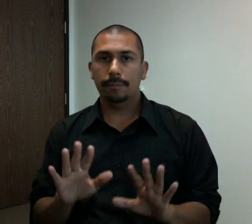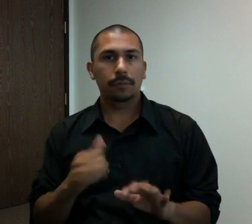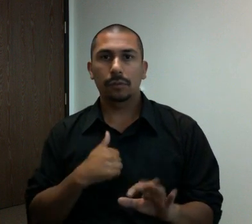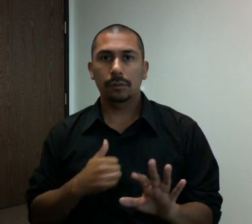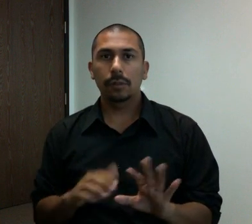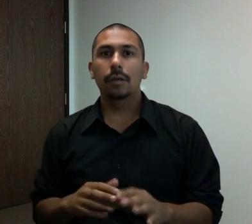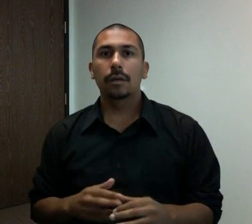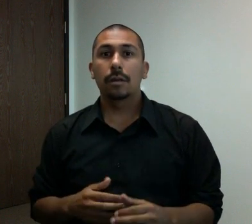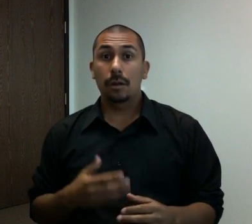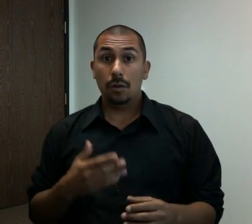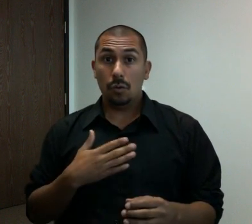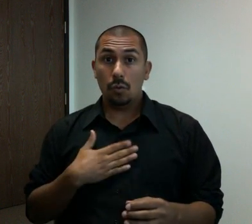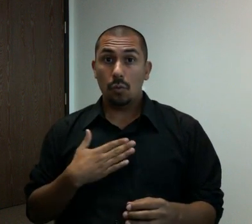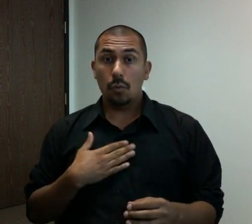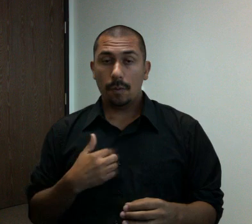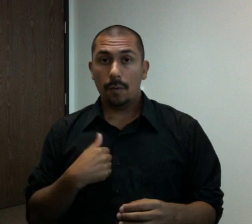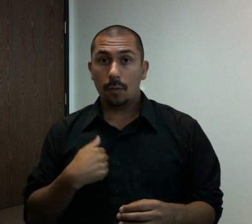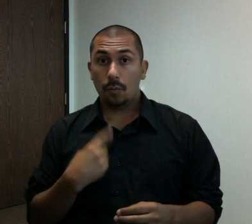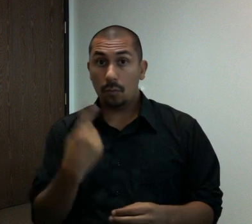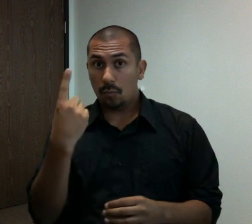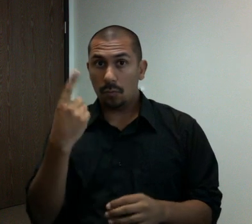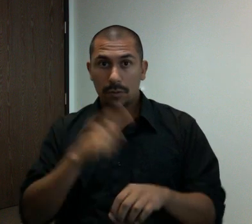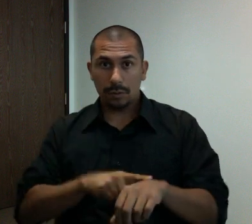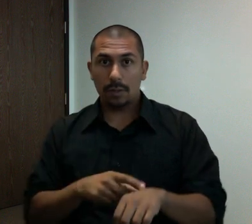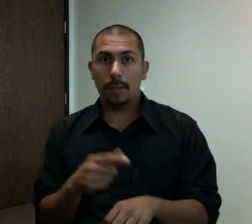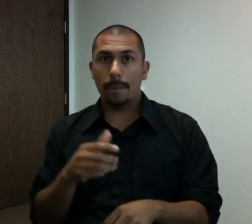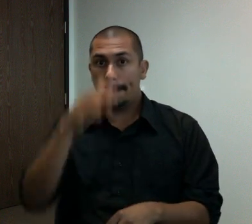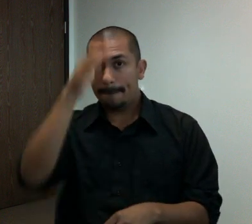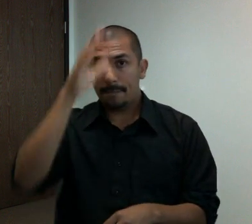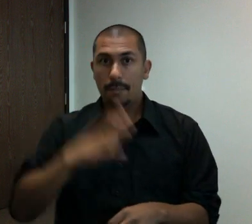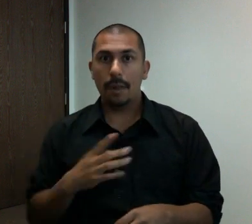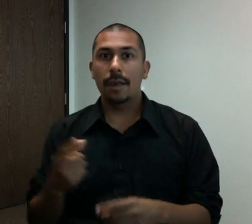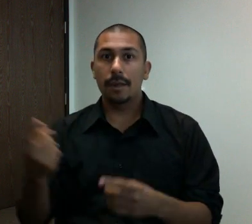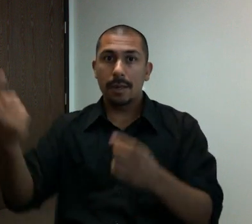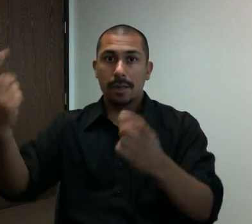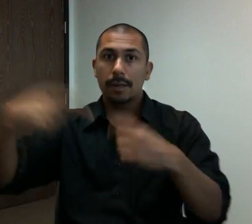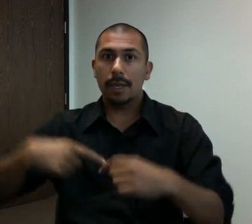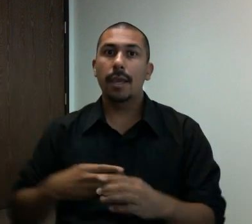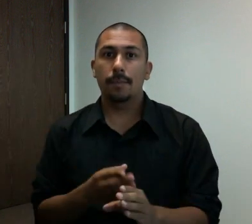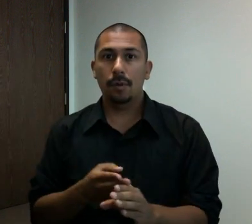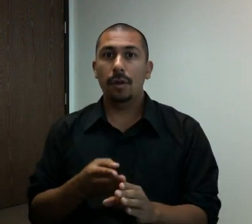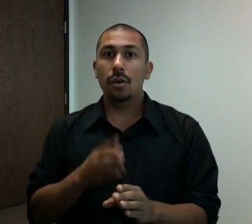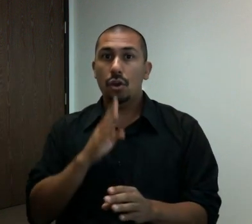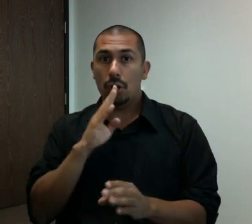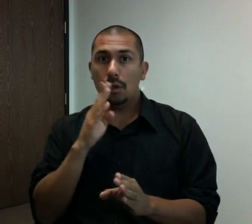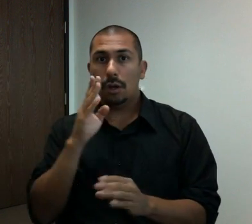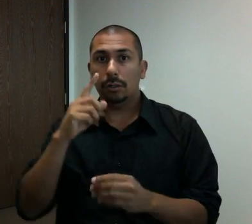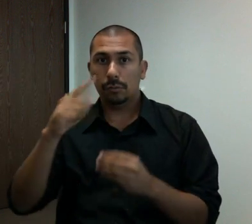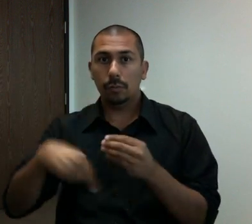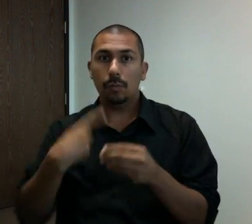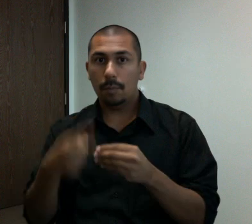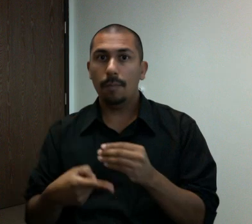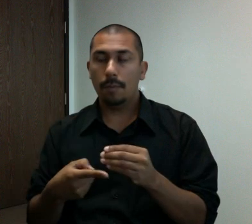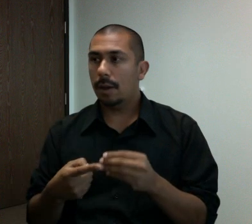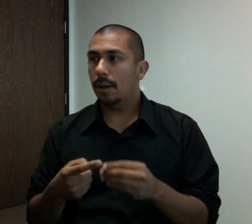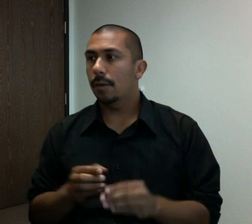child psychology, so he decided to talk about Erickson's stages of development, and that was really perfect because it was contained in a 1-hour lecture, and it